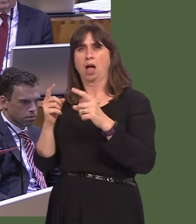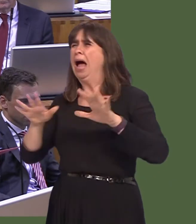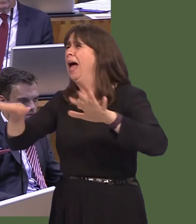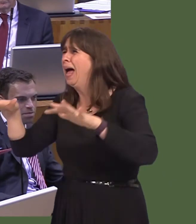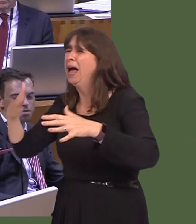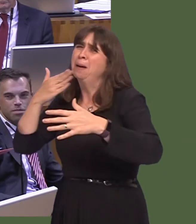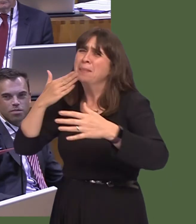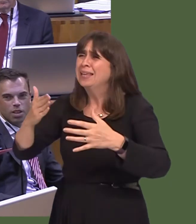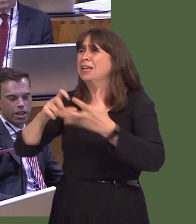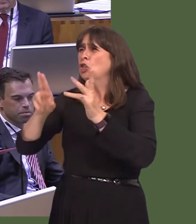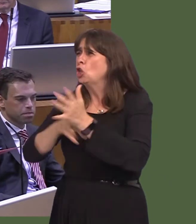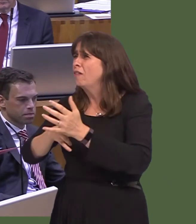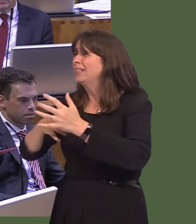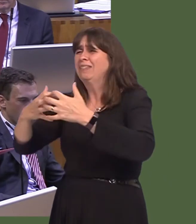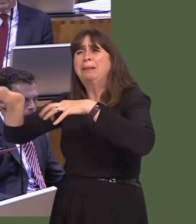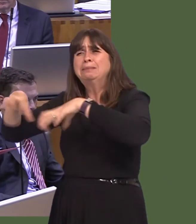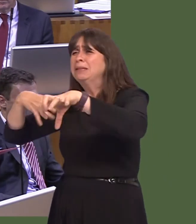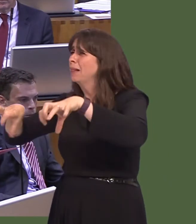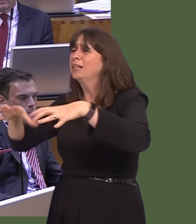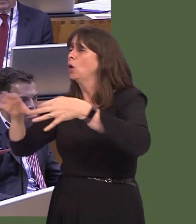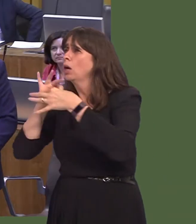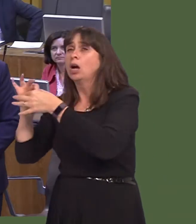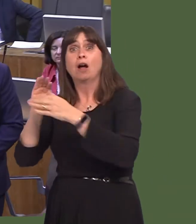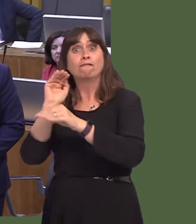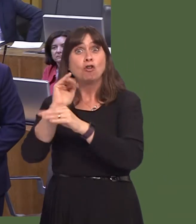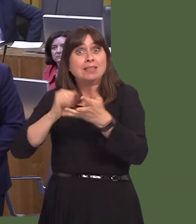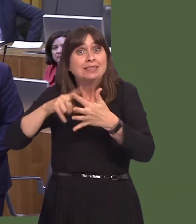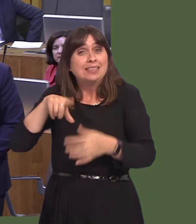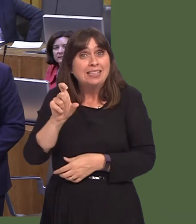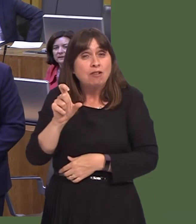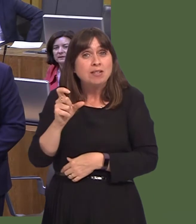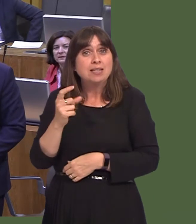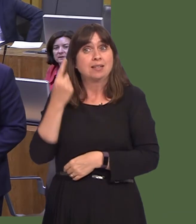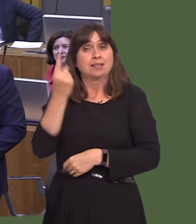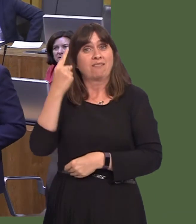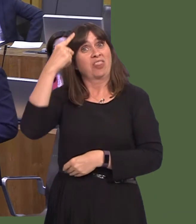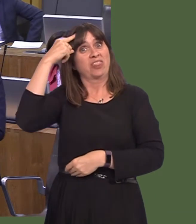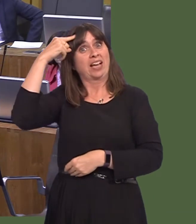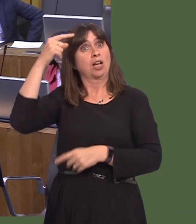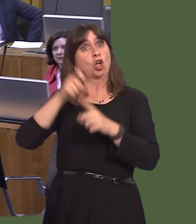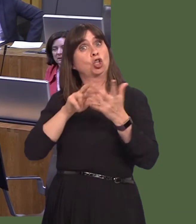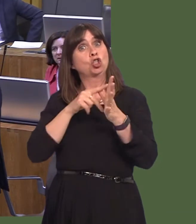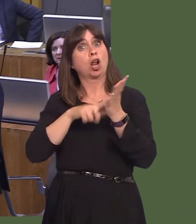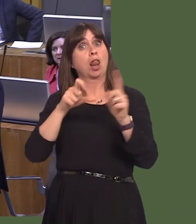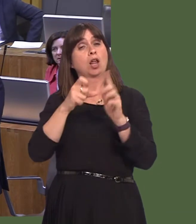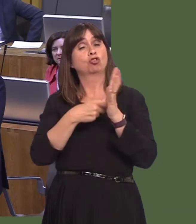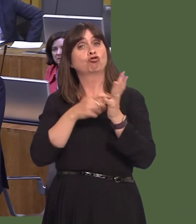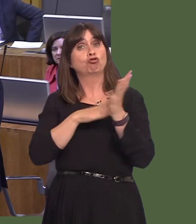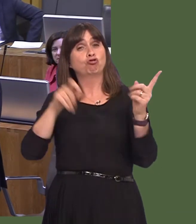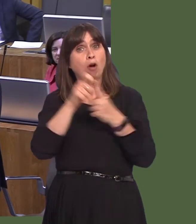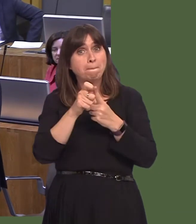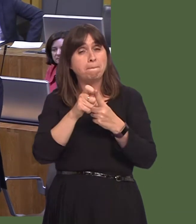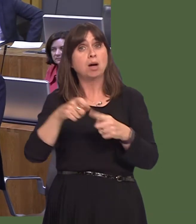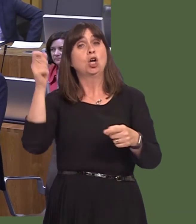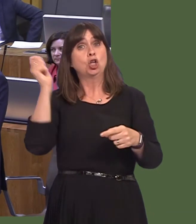party because of the backstabbing that's taking place. We have our own Foreign Secretary thinking that Donald Trump should lead the negotiations and not his own party